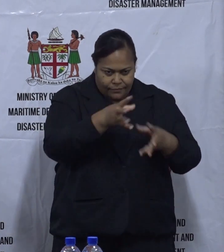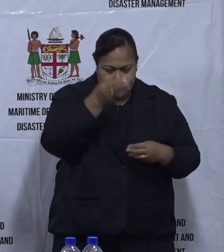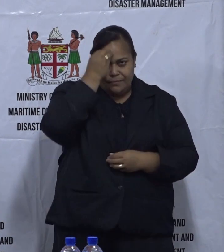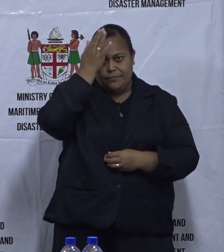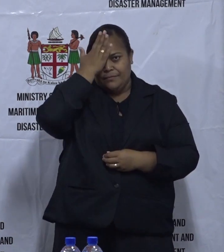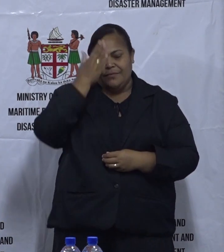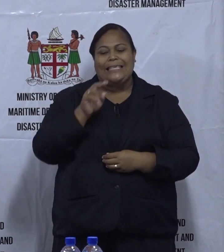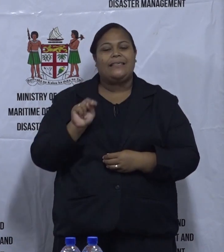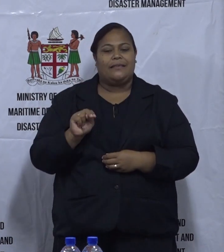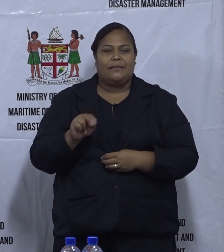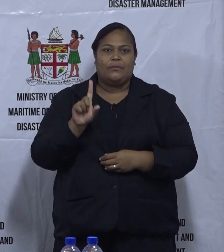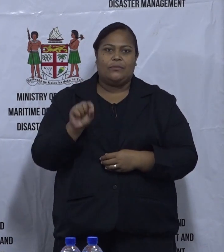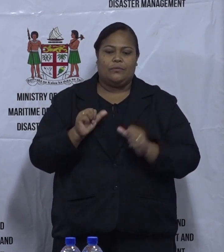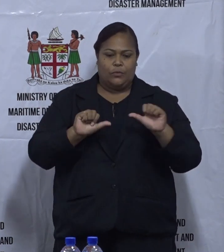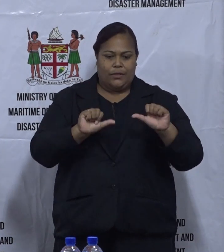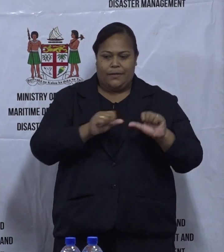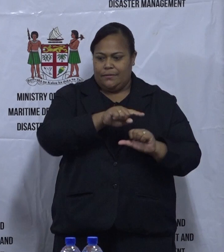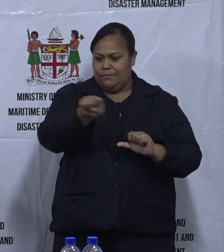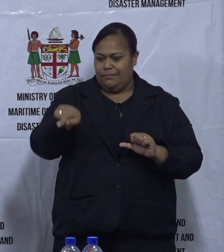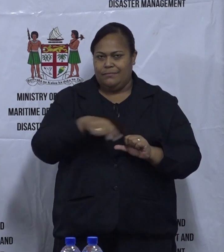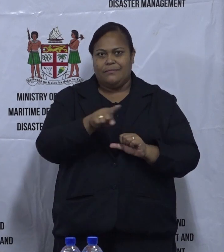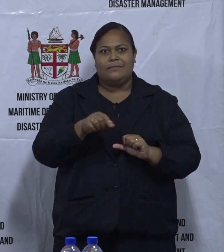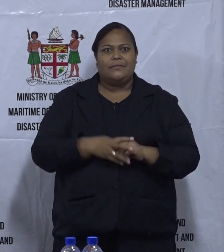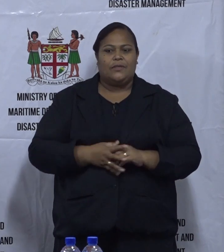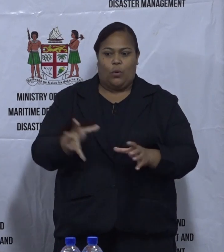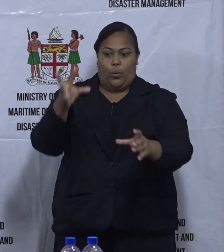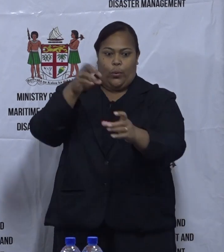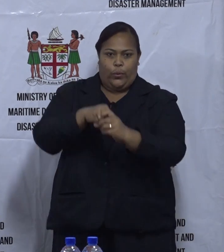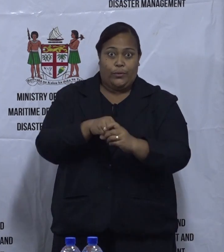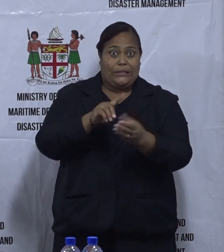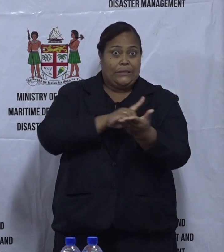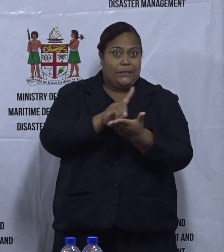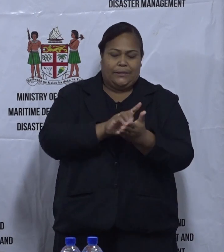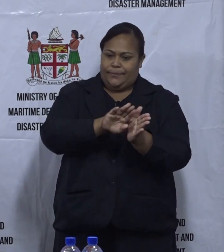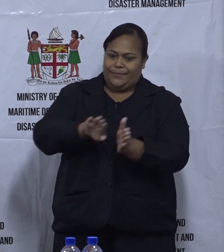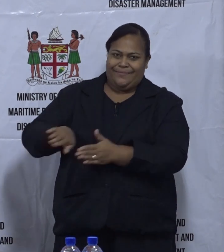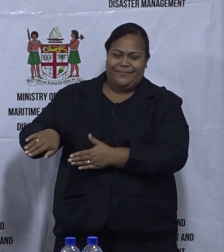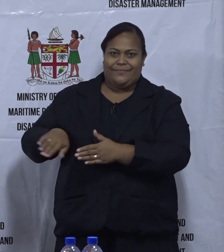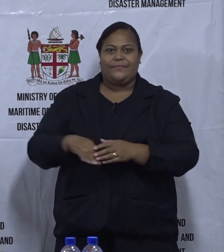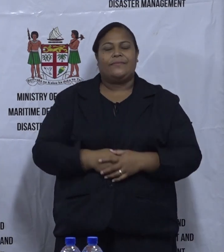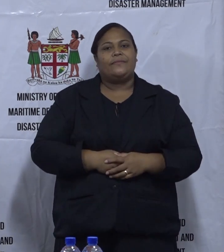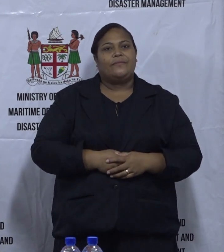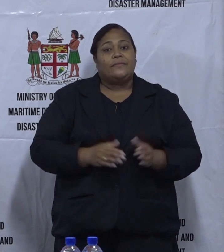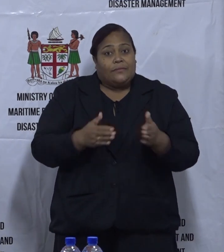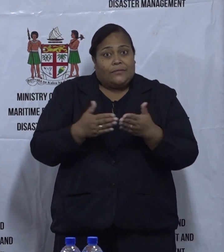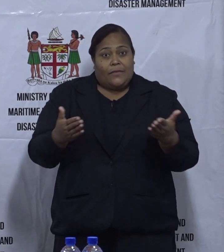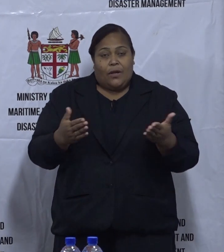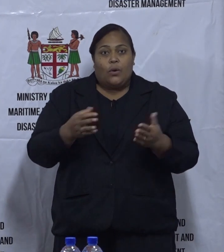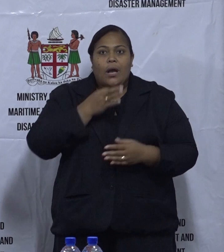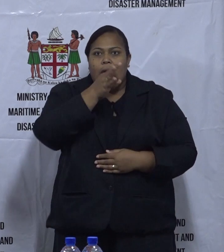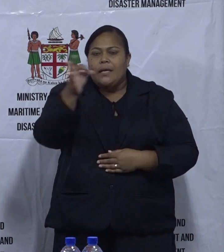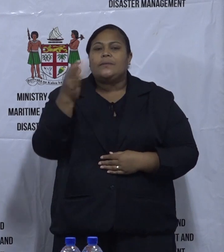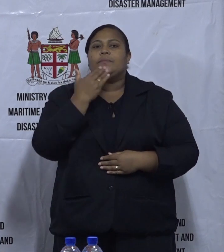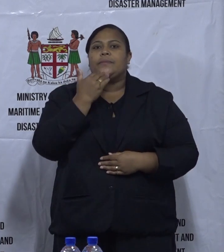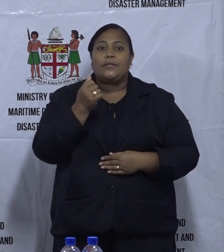to protect them from contracting such diseases. In the meantime, I urge you to boil all